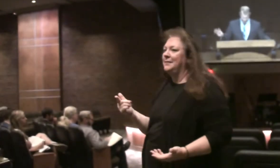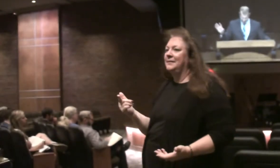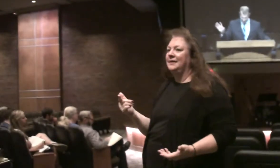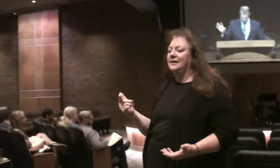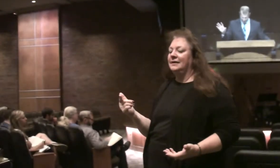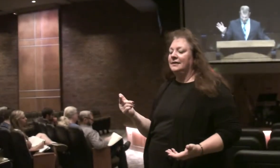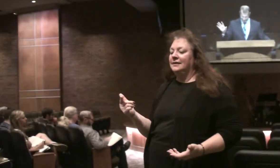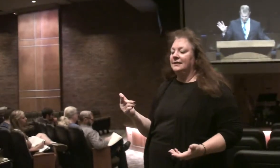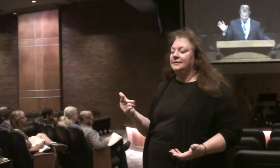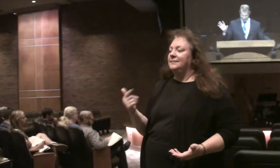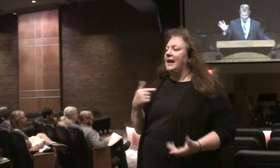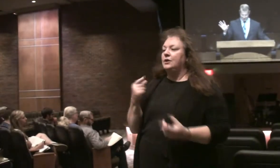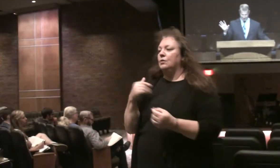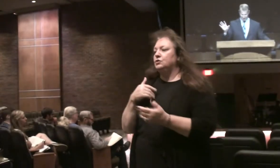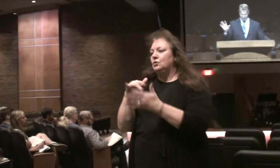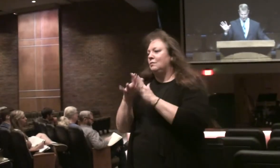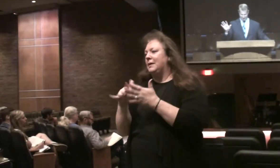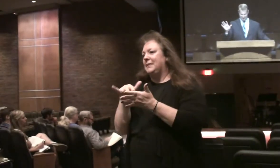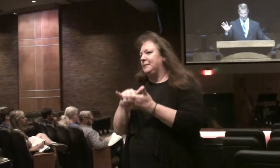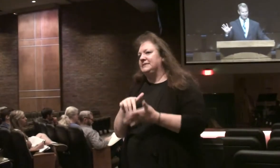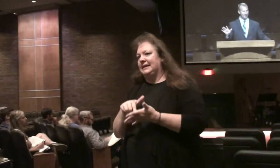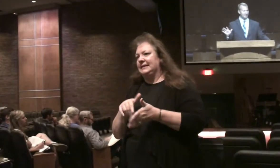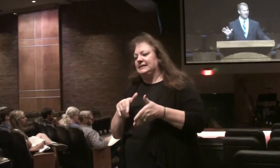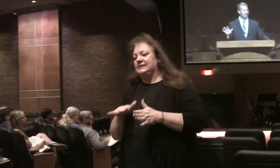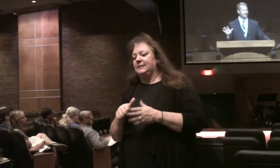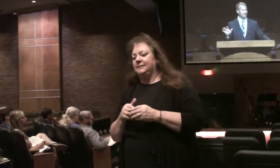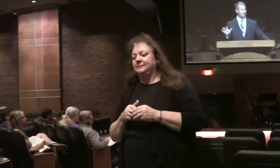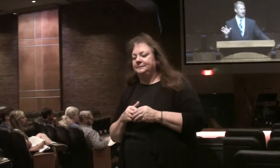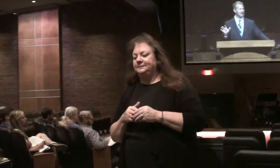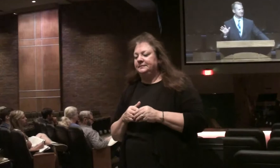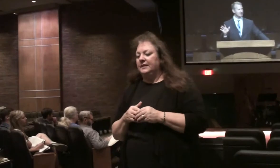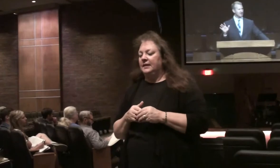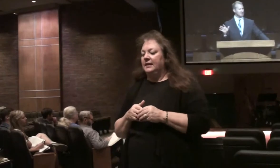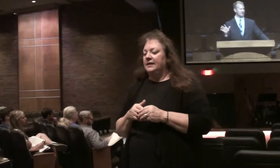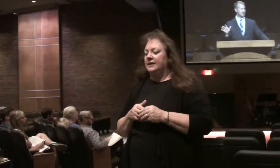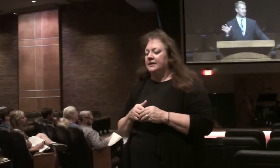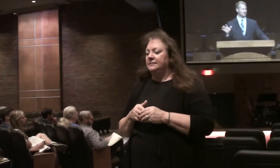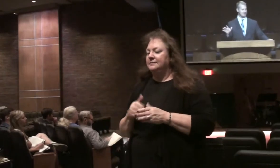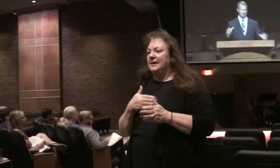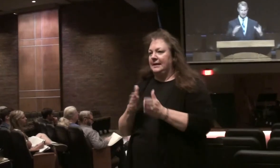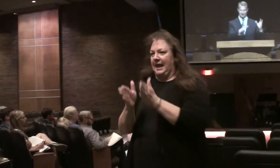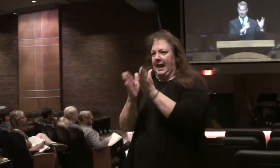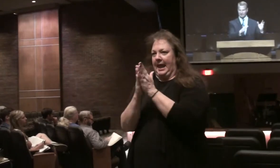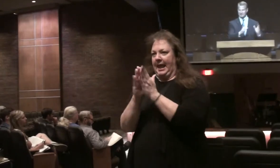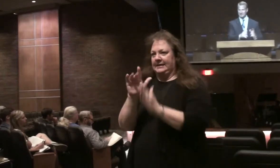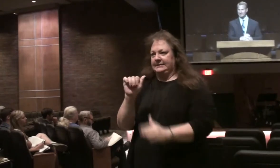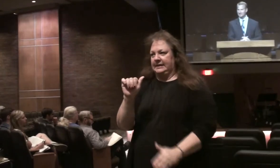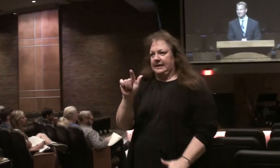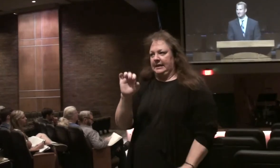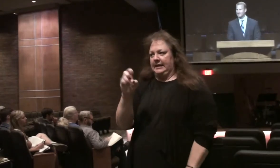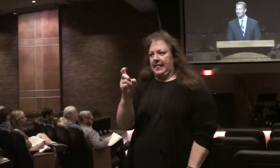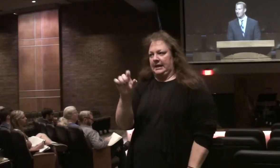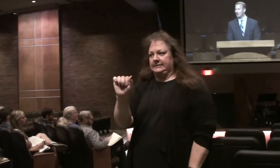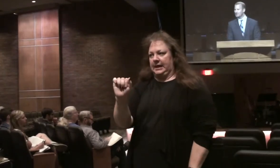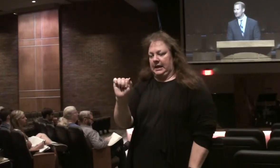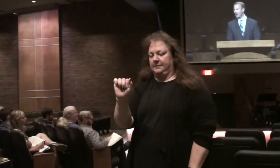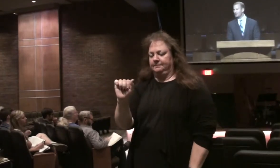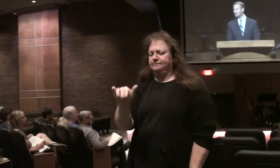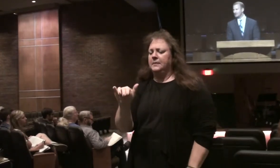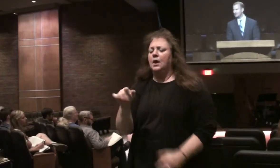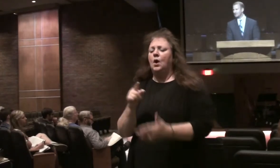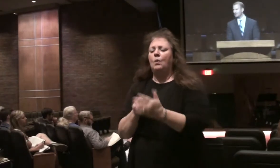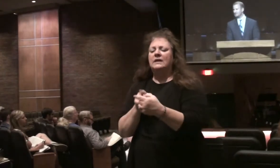not how I do my Bible studies usually, so don't get afraid. But I asked Alexa, the little machine, what's